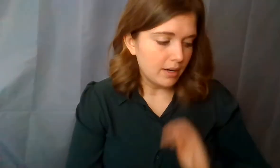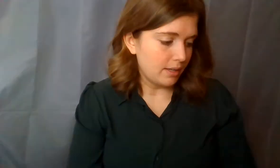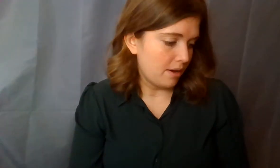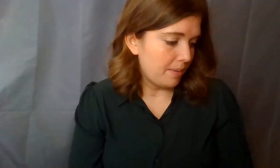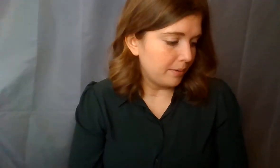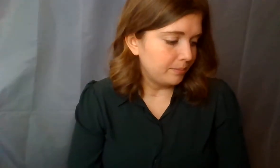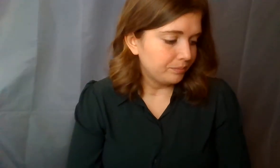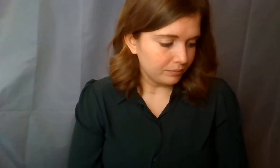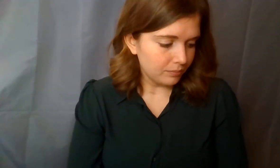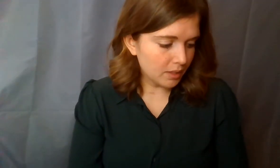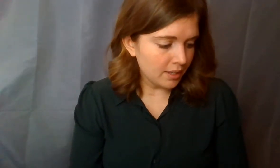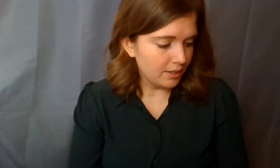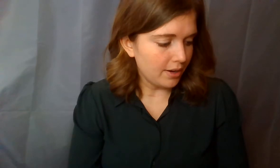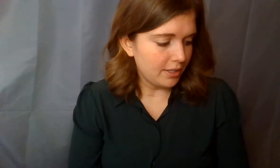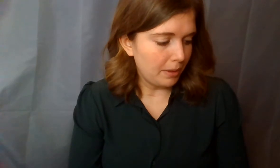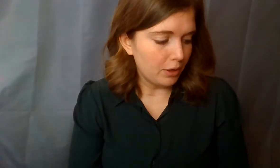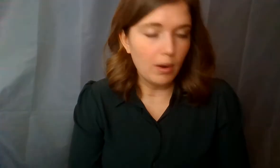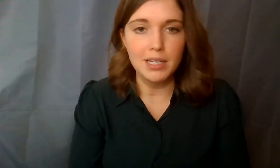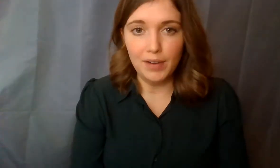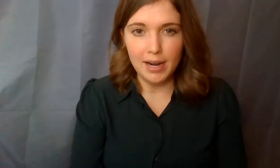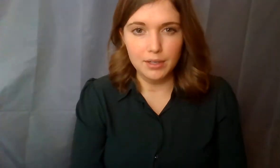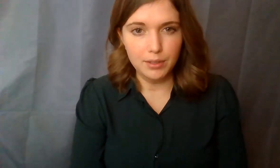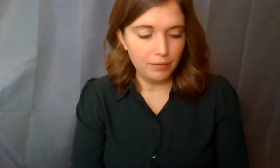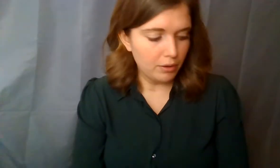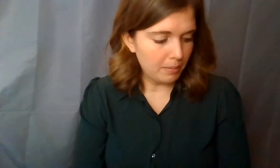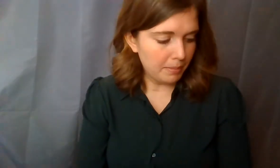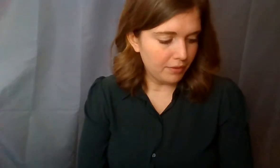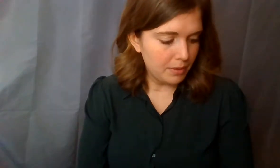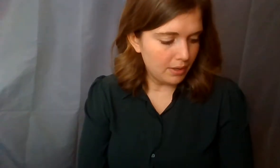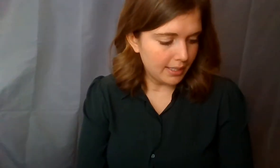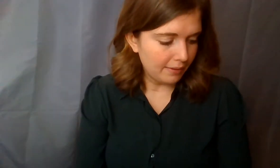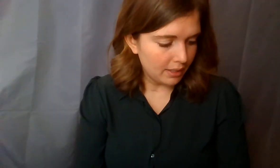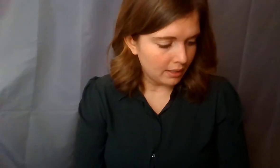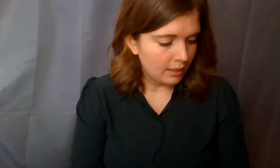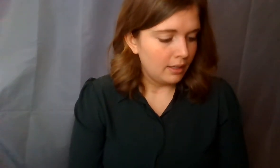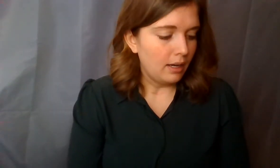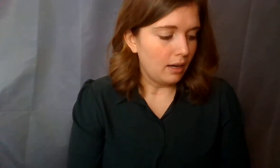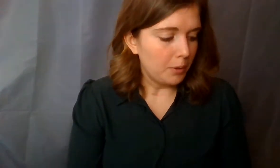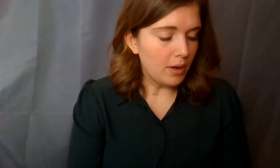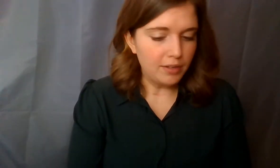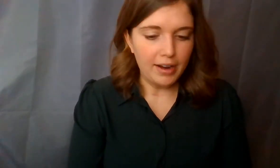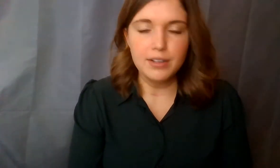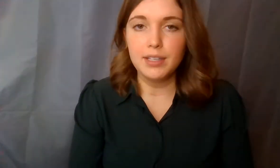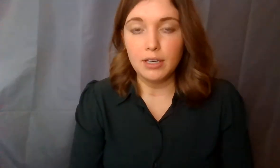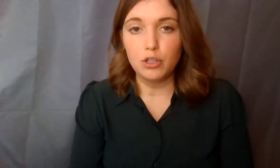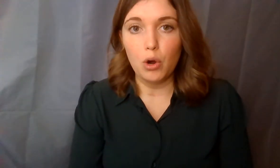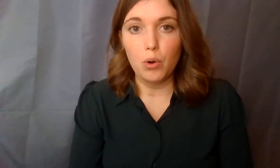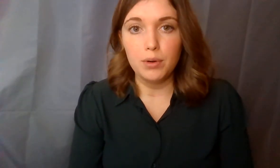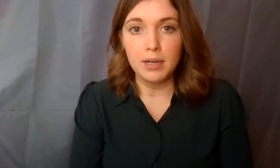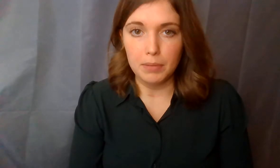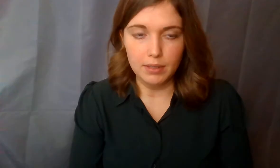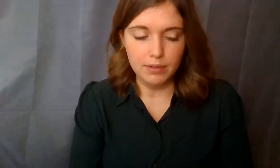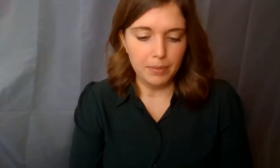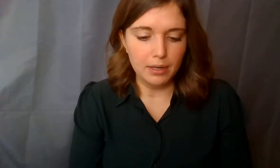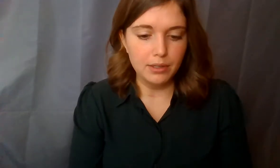want to talk about that talks about the quantifiers. So if you remember from Unit 7, quantifiers can show numbers of something. So